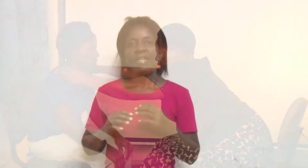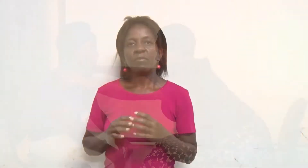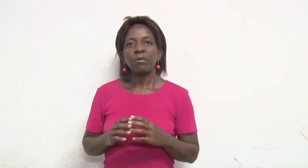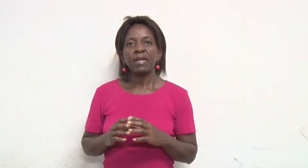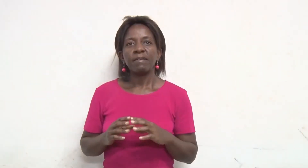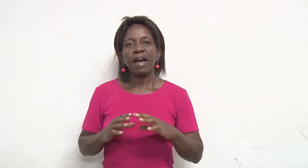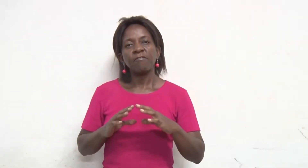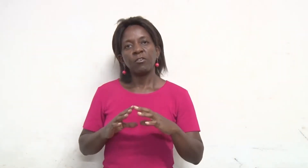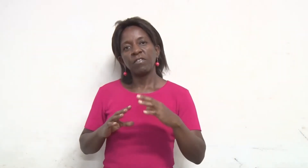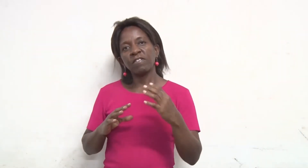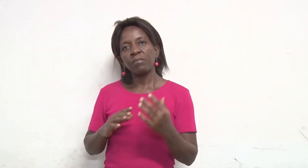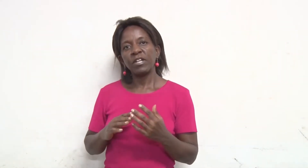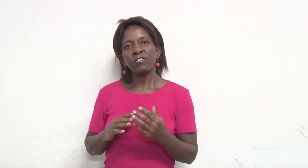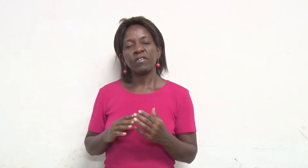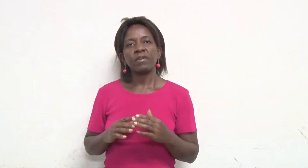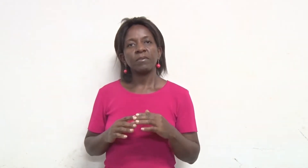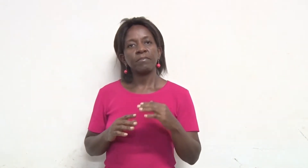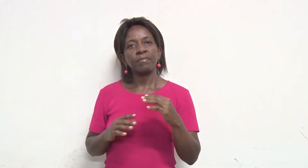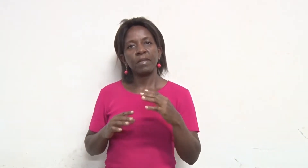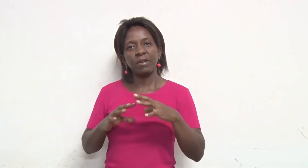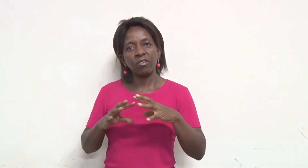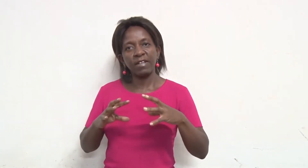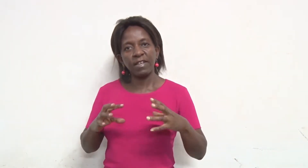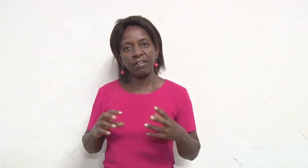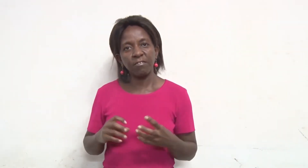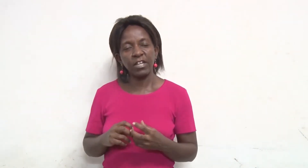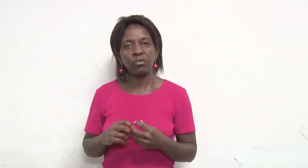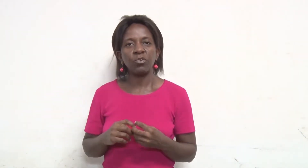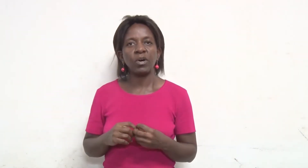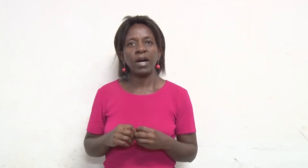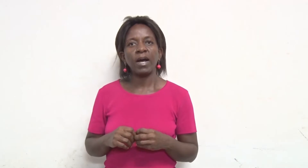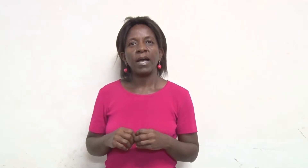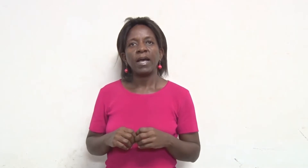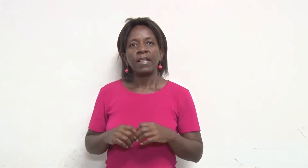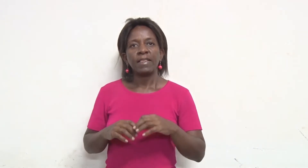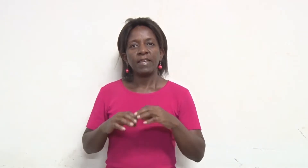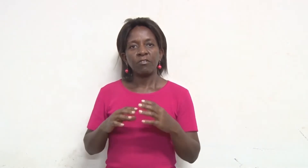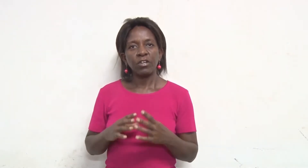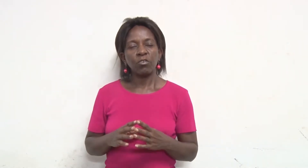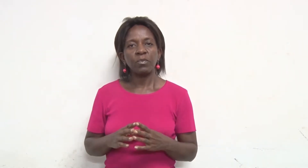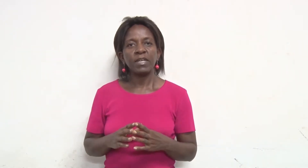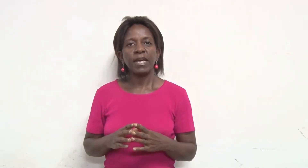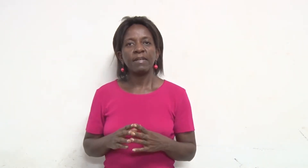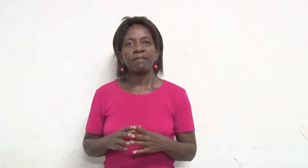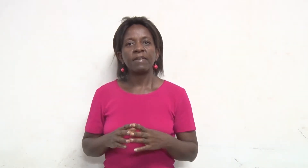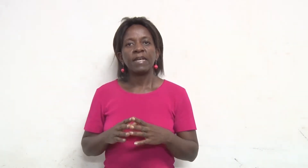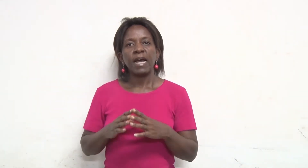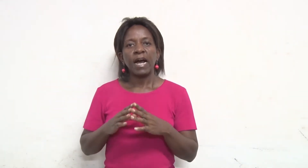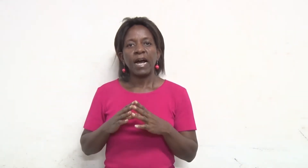that moment, after you've established the person has identified who you are, they are ready to communicate,